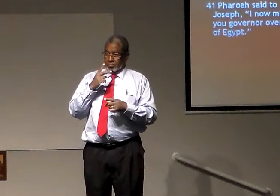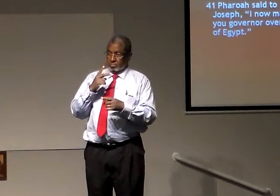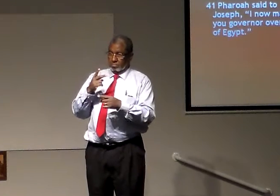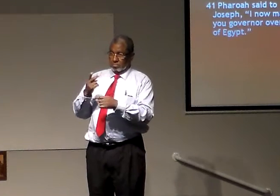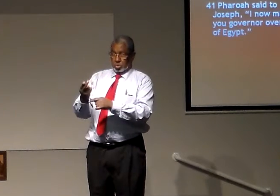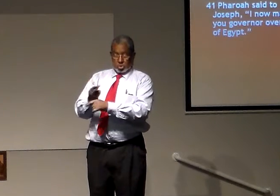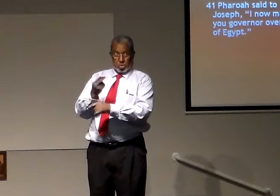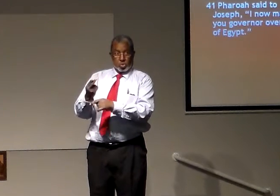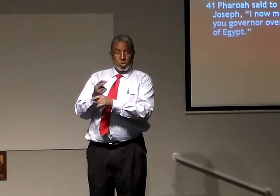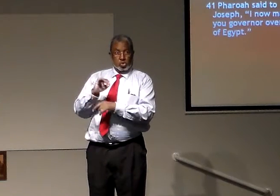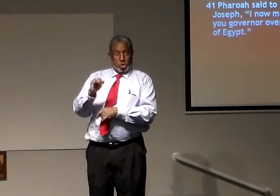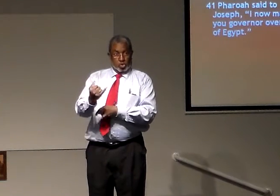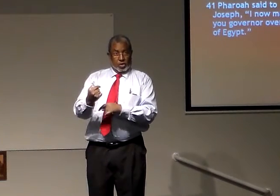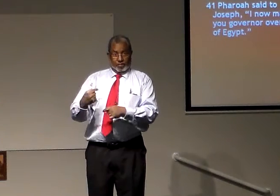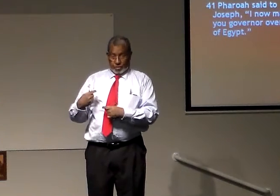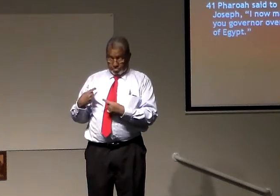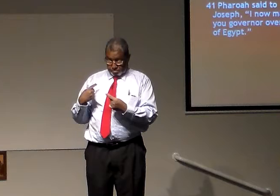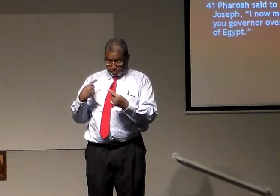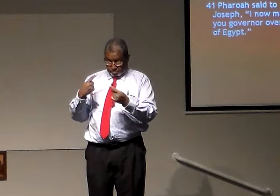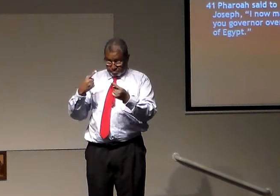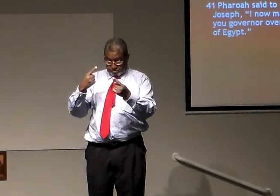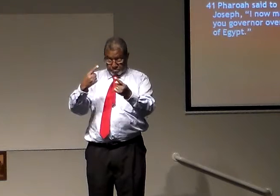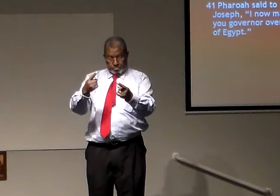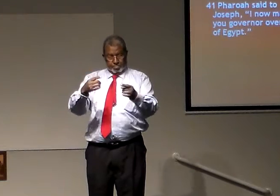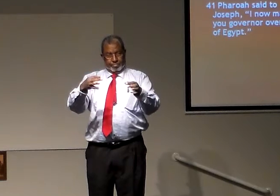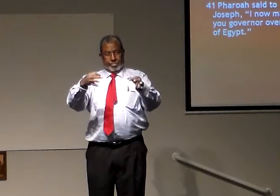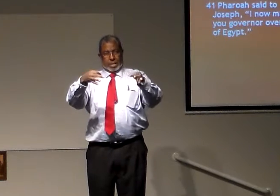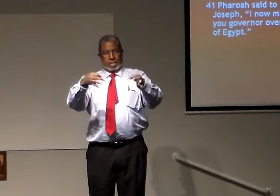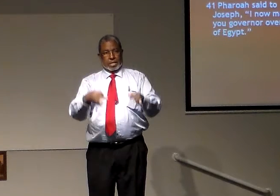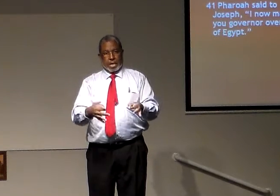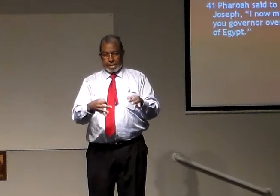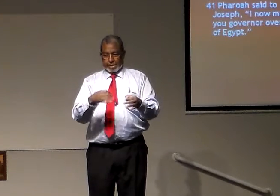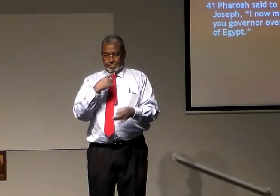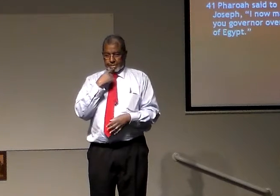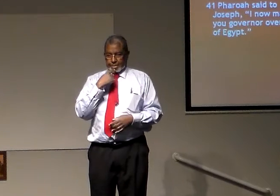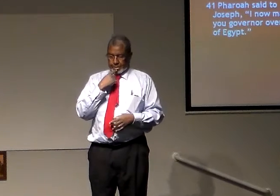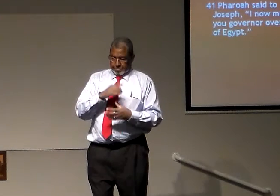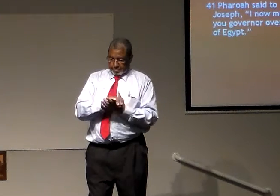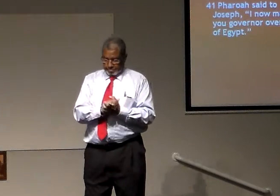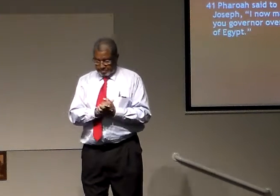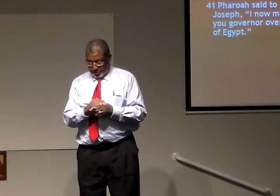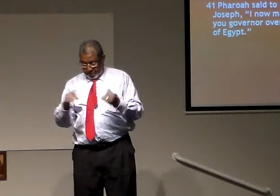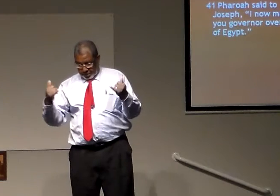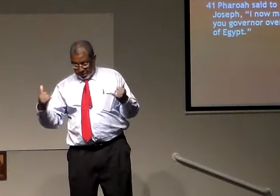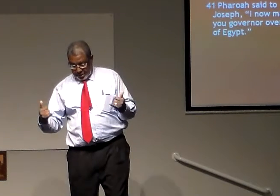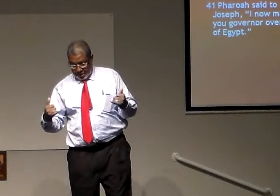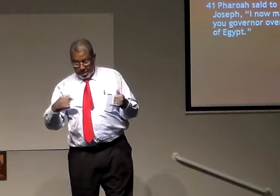chapter 41, verse 41, Pharaoh said to Joseph, I now make